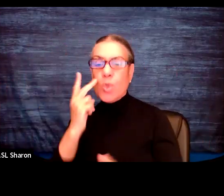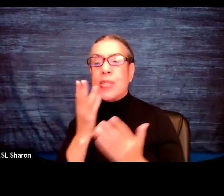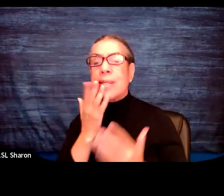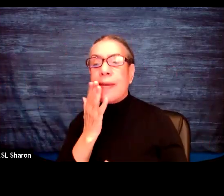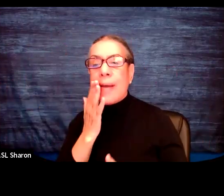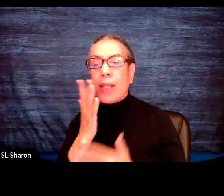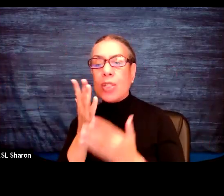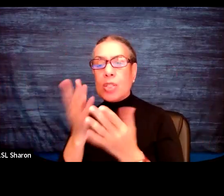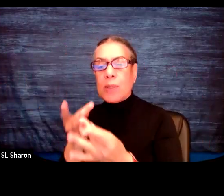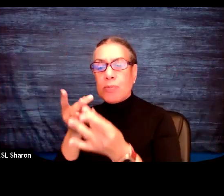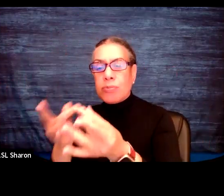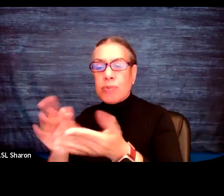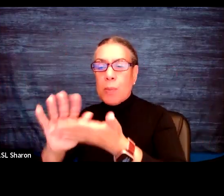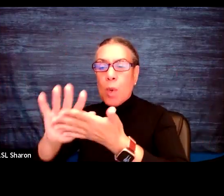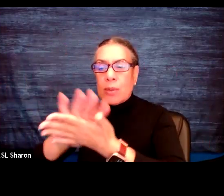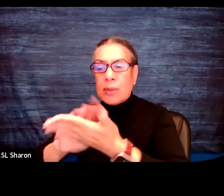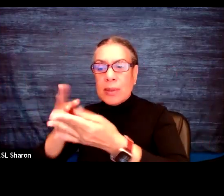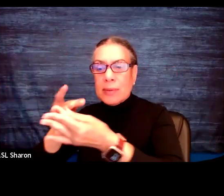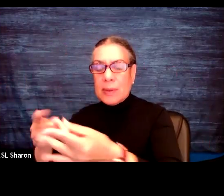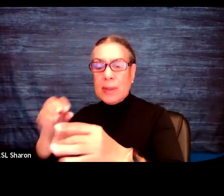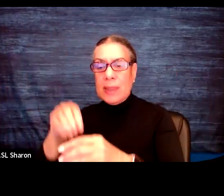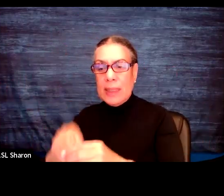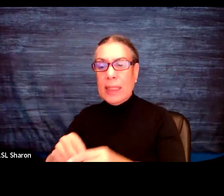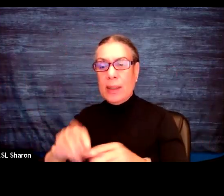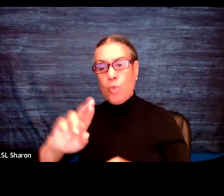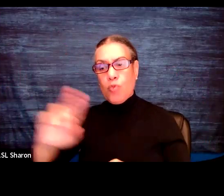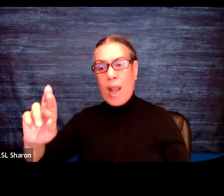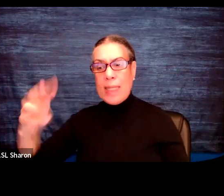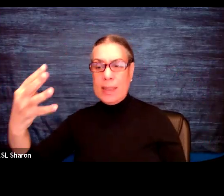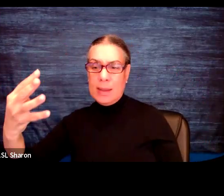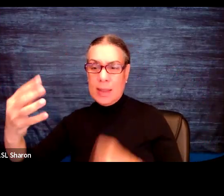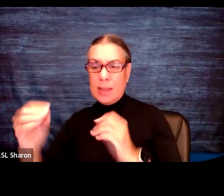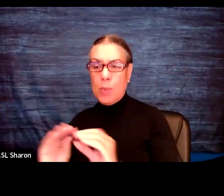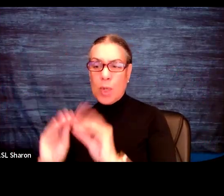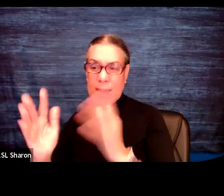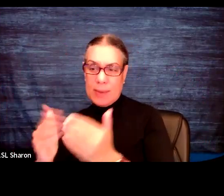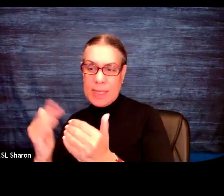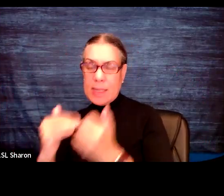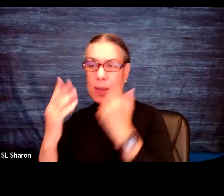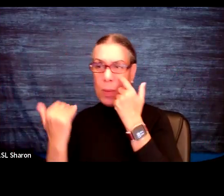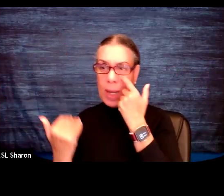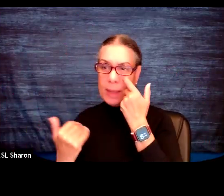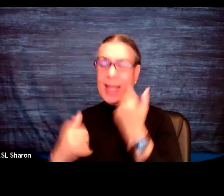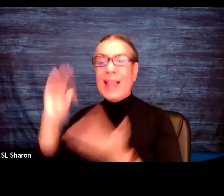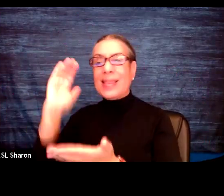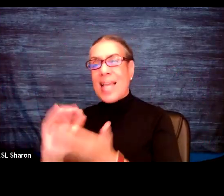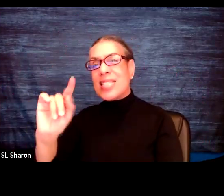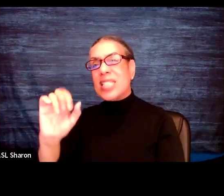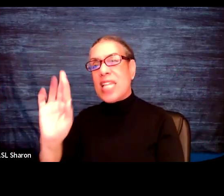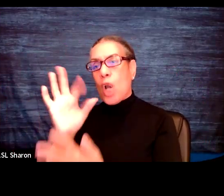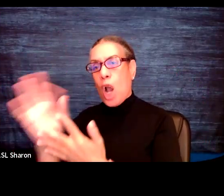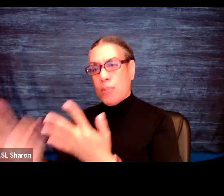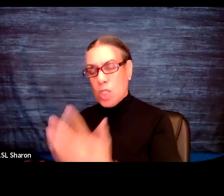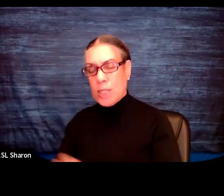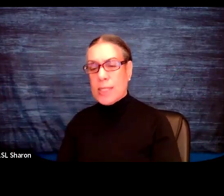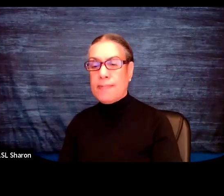of smooth out more in the map on the right, because there are less tier options to consider.